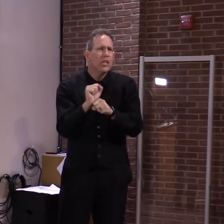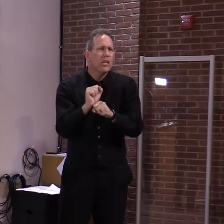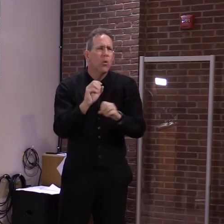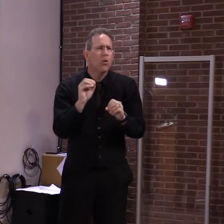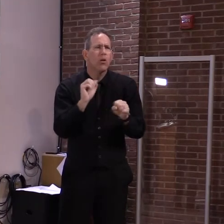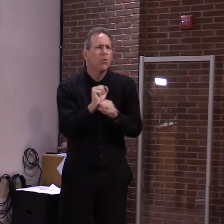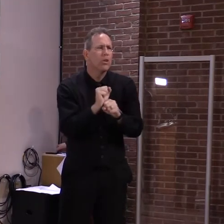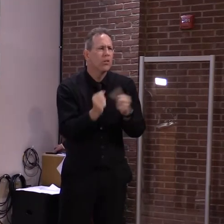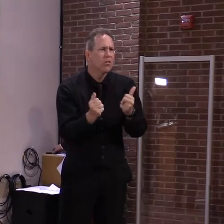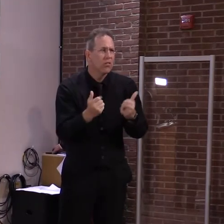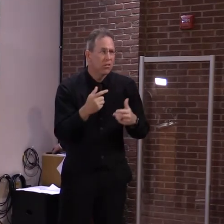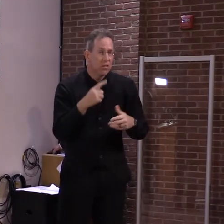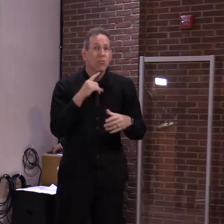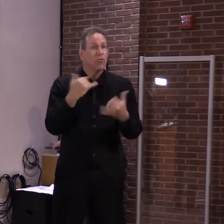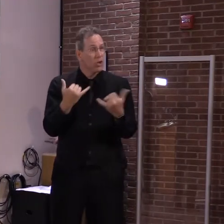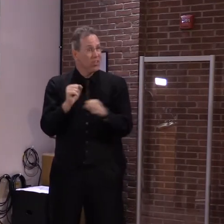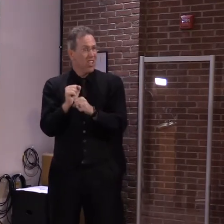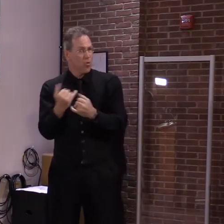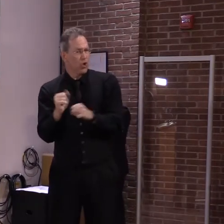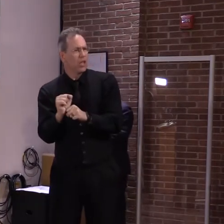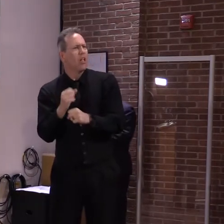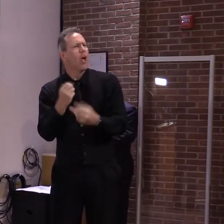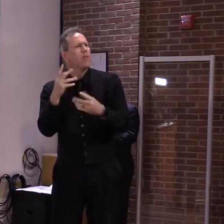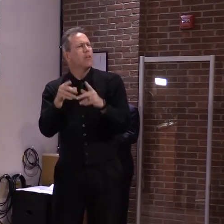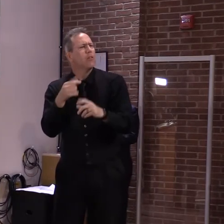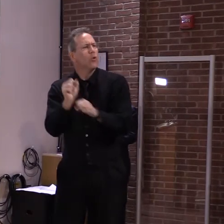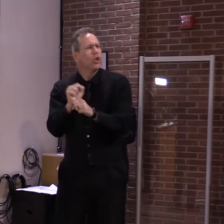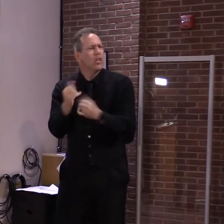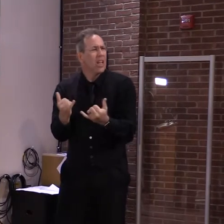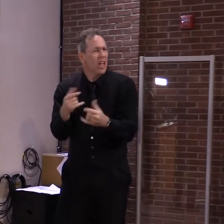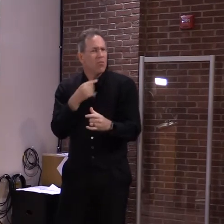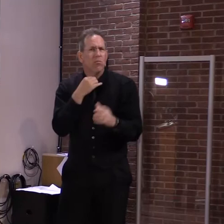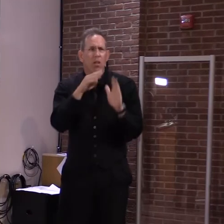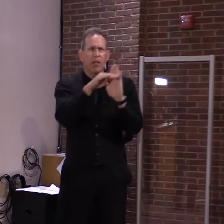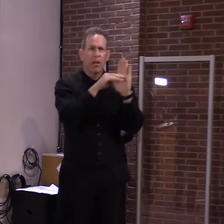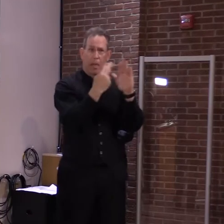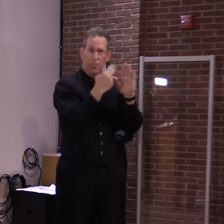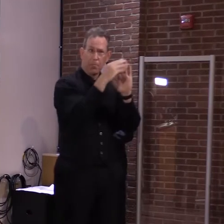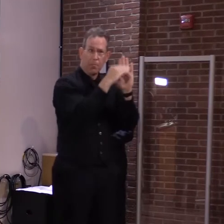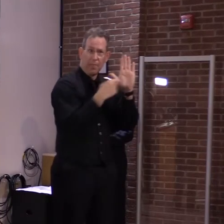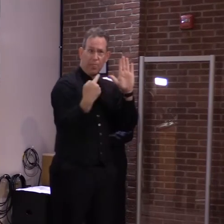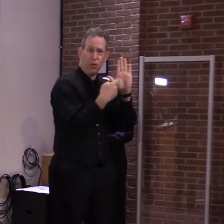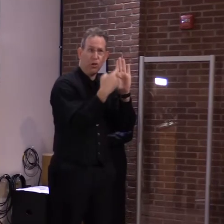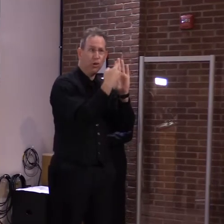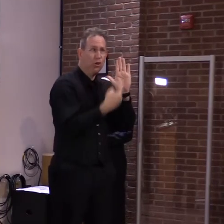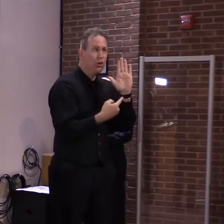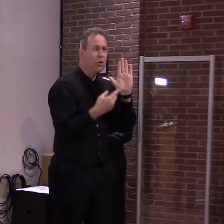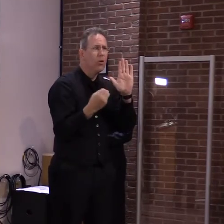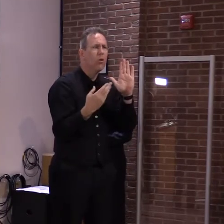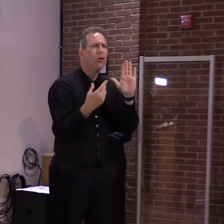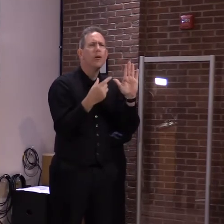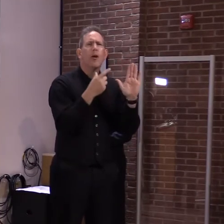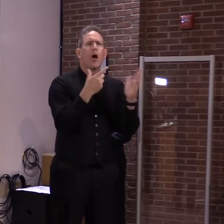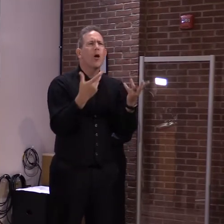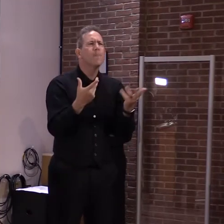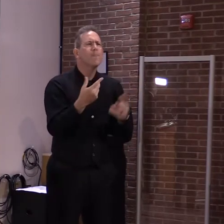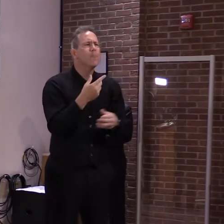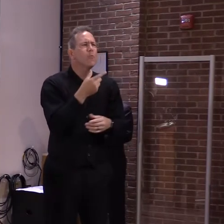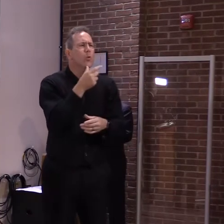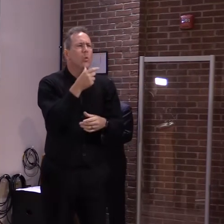work on a regular basis that are on that roster. So essentially I'm looking for who's out, how many people are out on